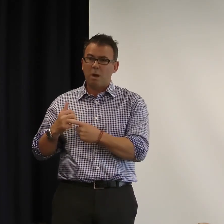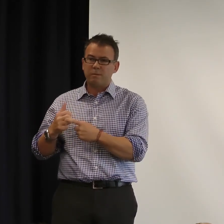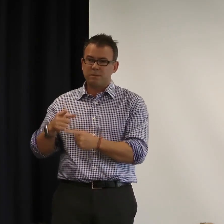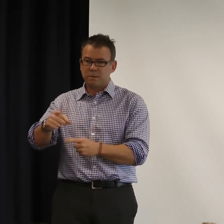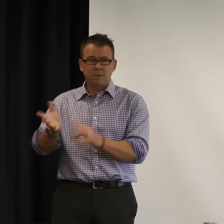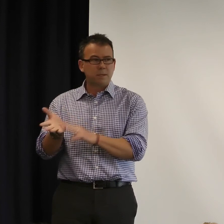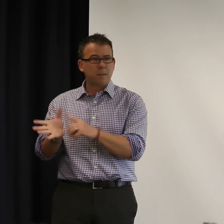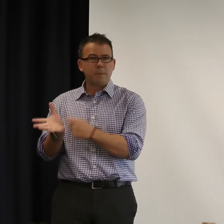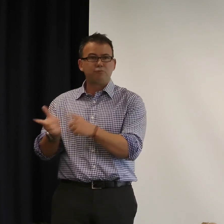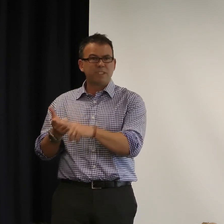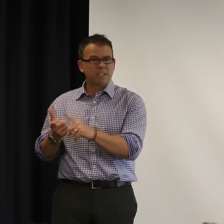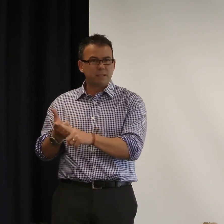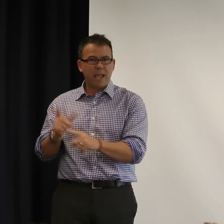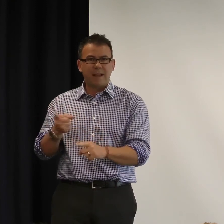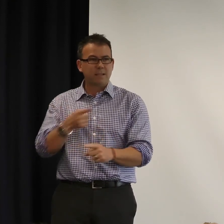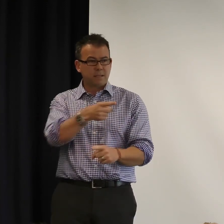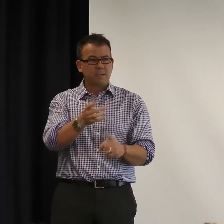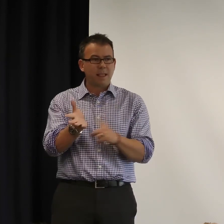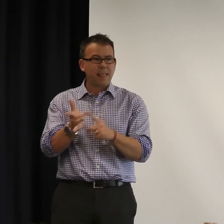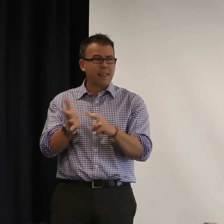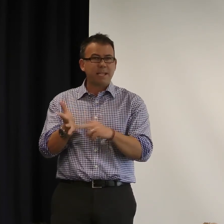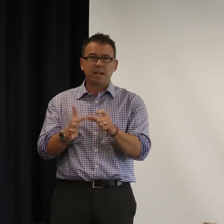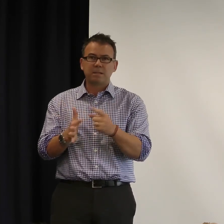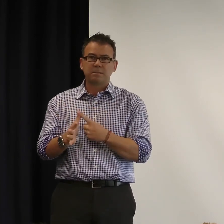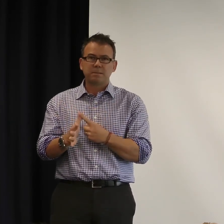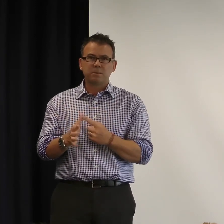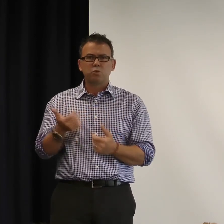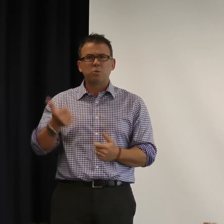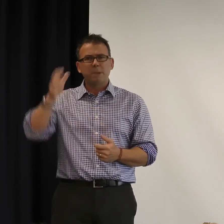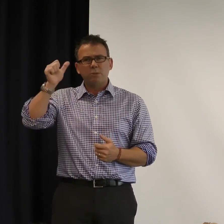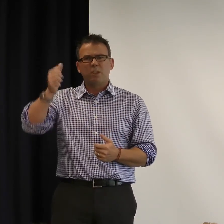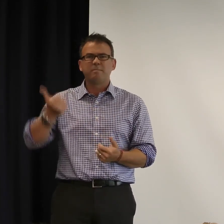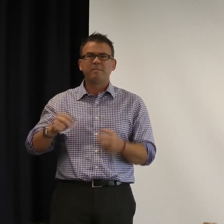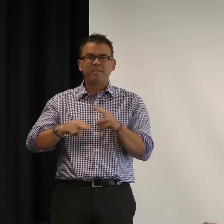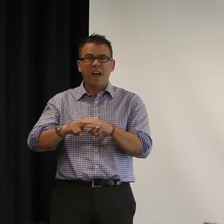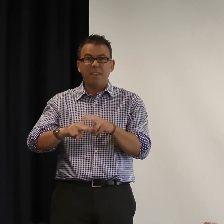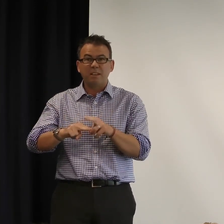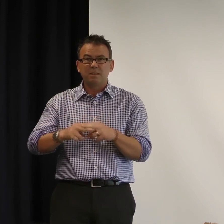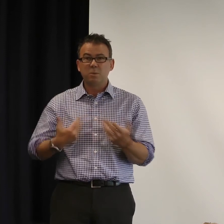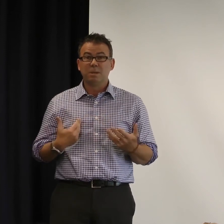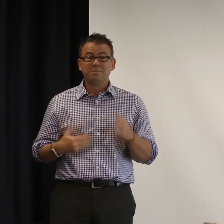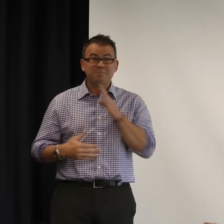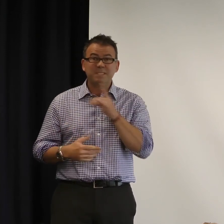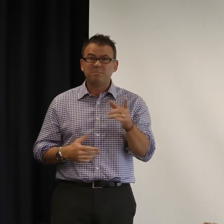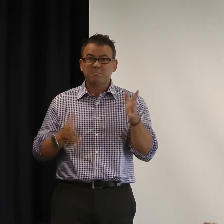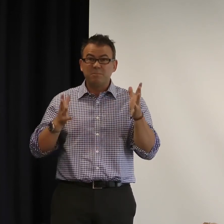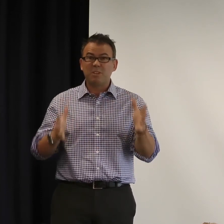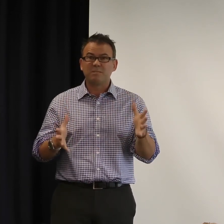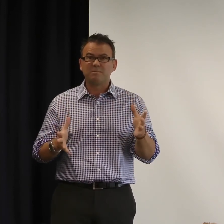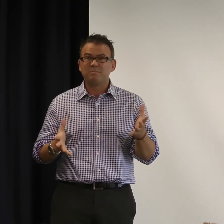My brother and I, Ewan, do, and his wife, Marie, and my wife, Linda, and I all have wonderful